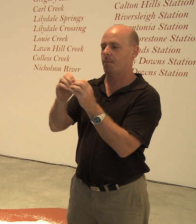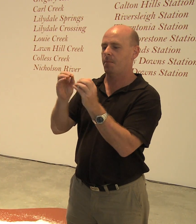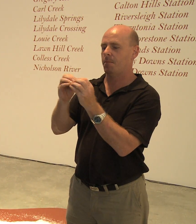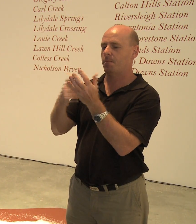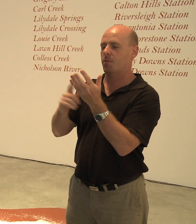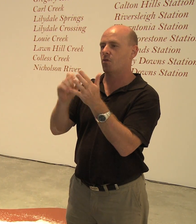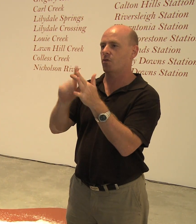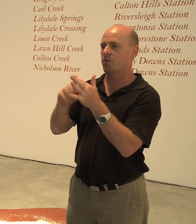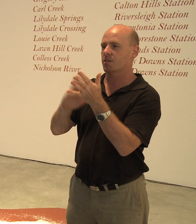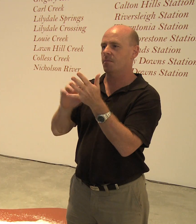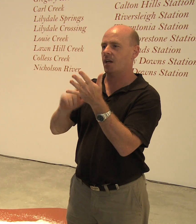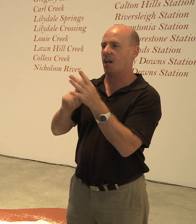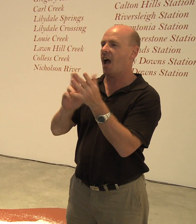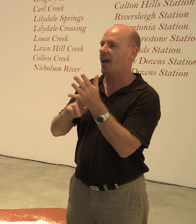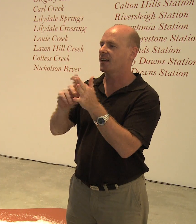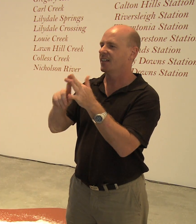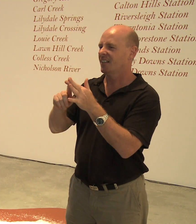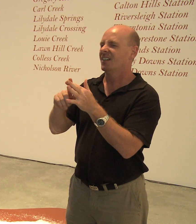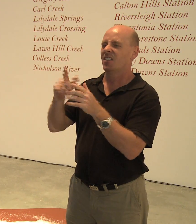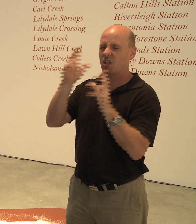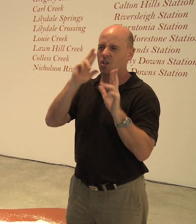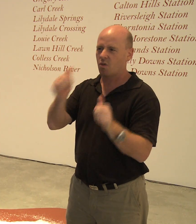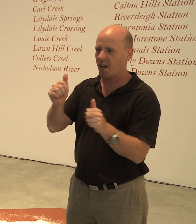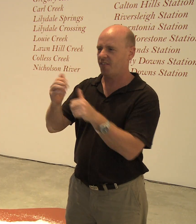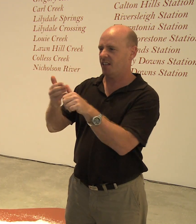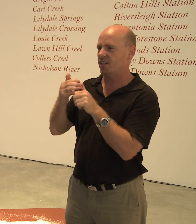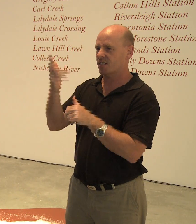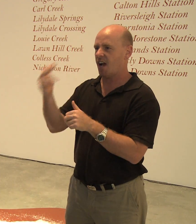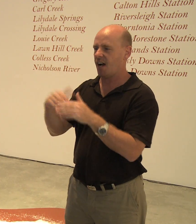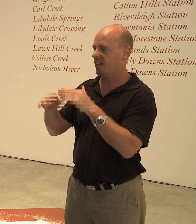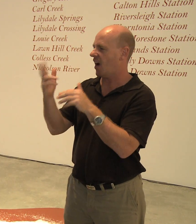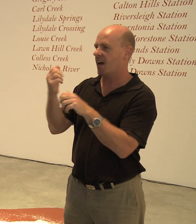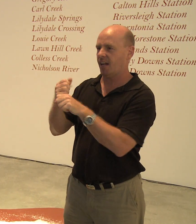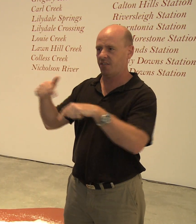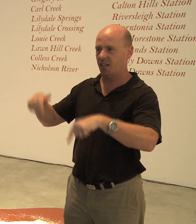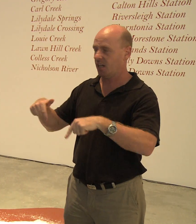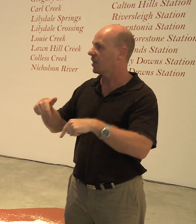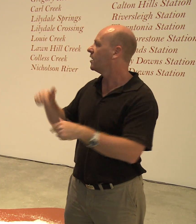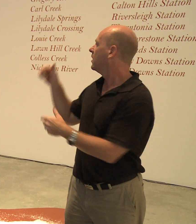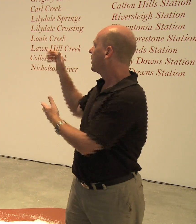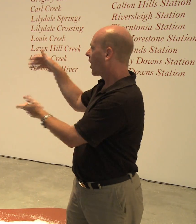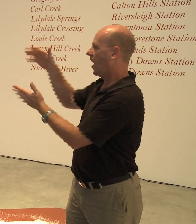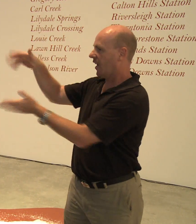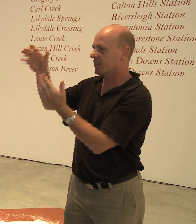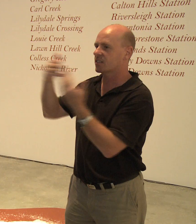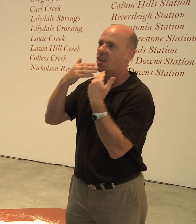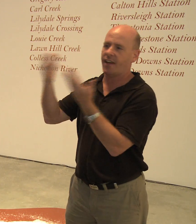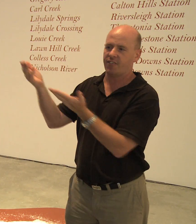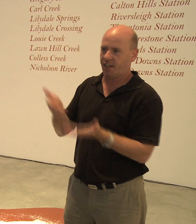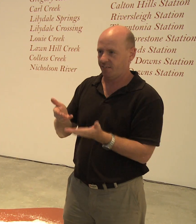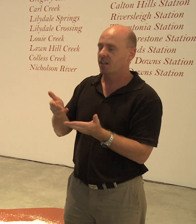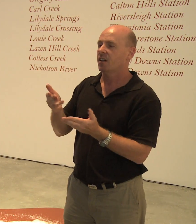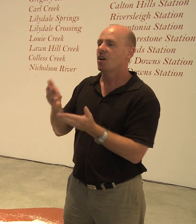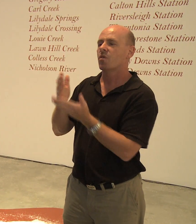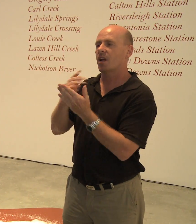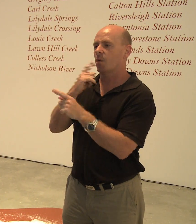the curator of Indigenous Art at the art gallery here, very kindly, because we're talking about